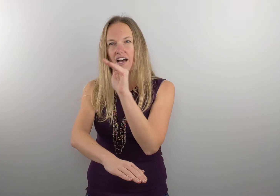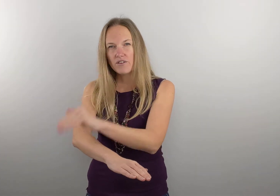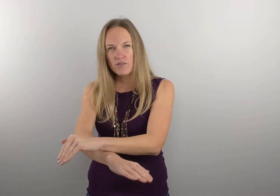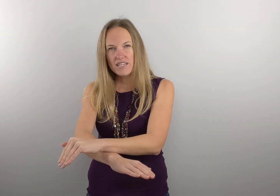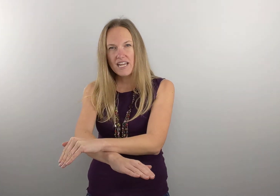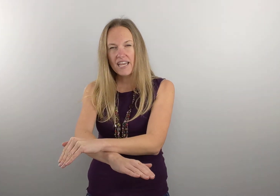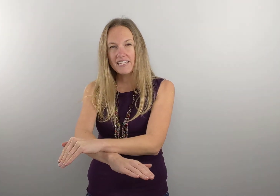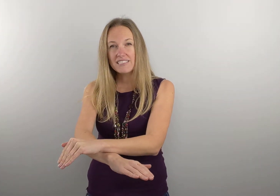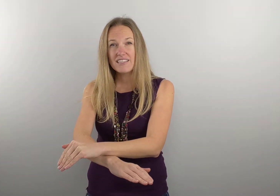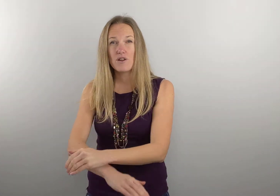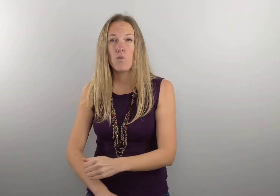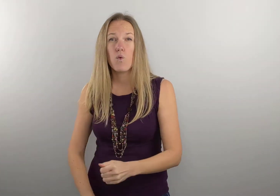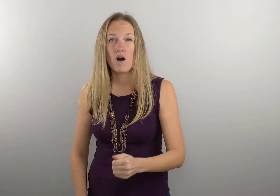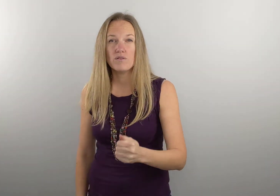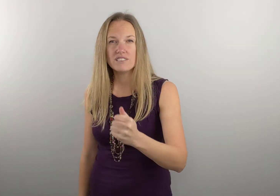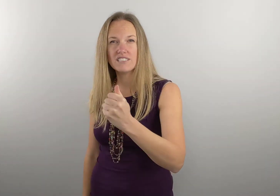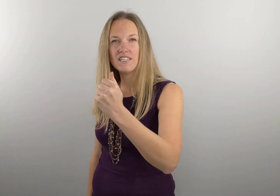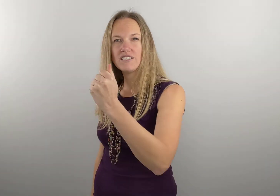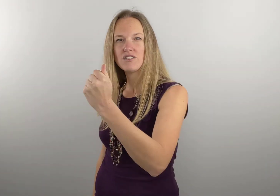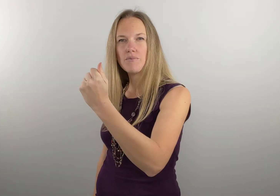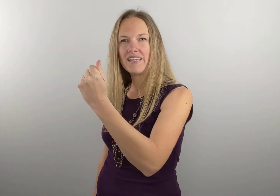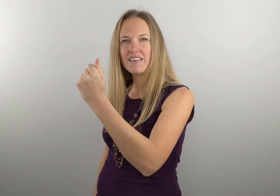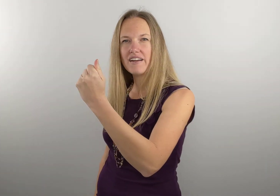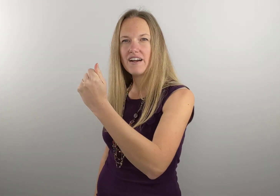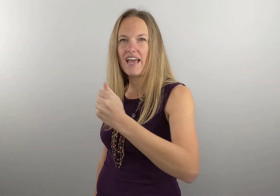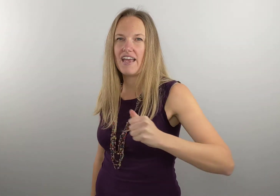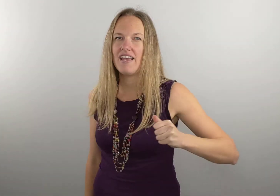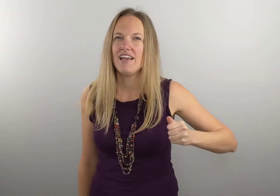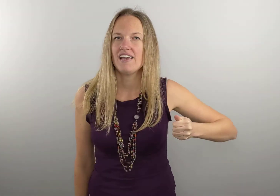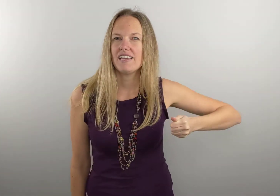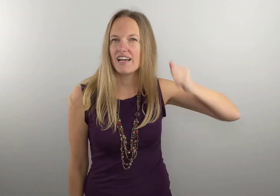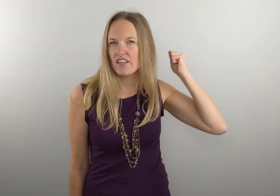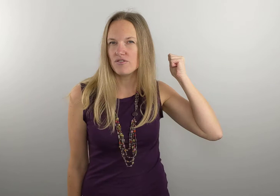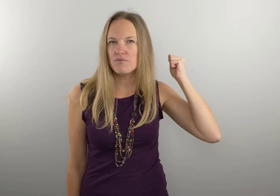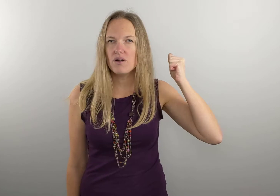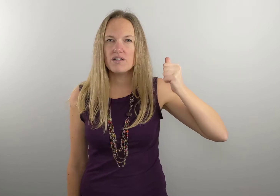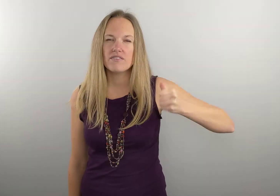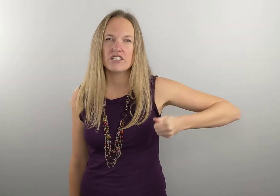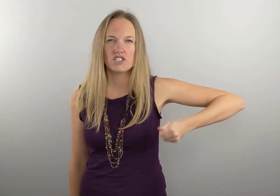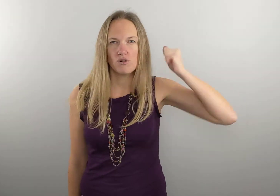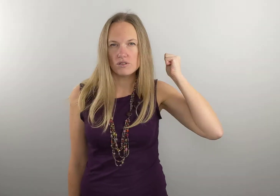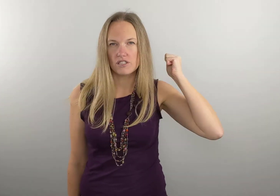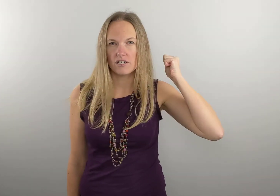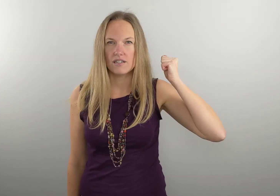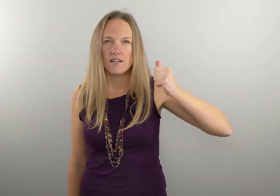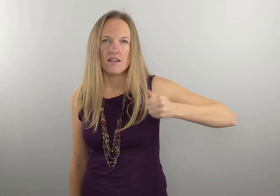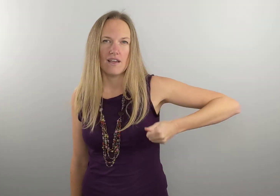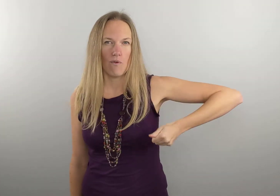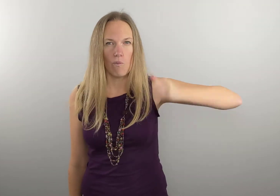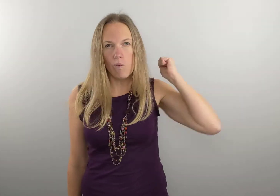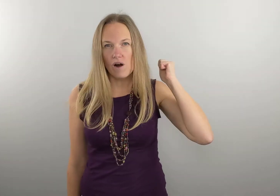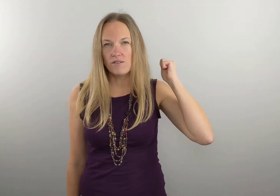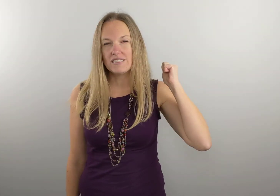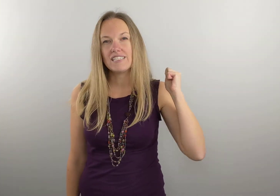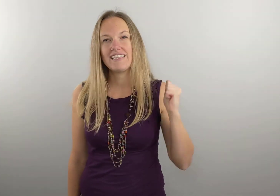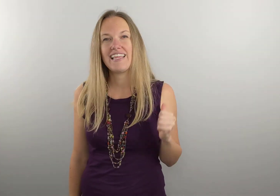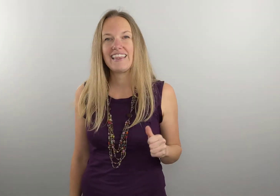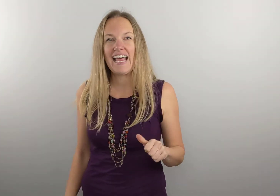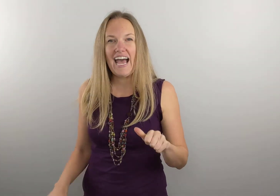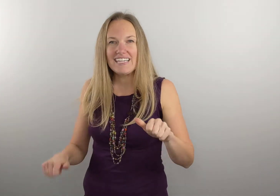know the night, and then won't, so you make a letter A, you kind of throw it over your shoulder. It won't, and then